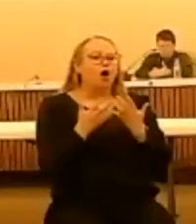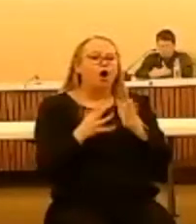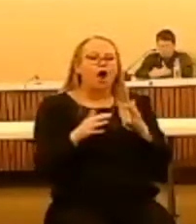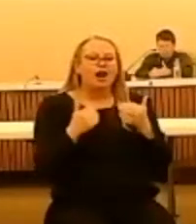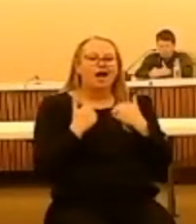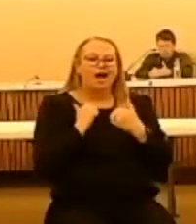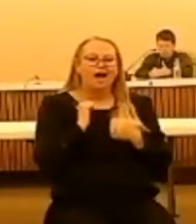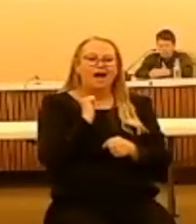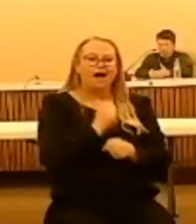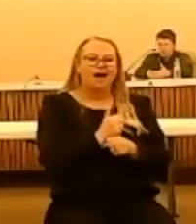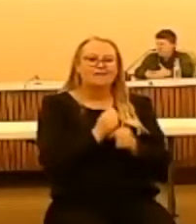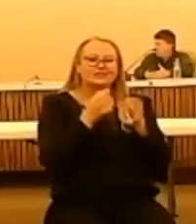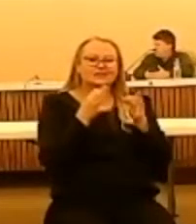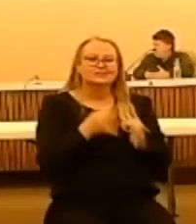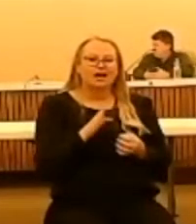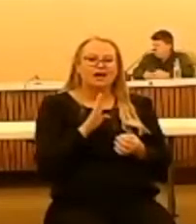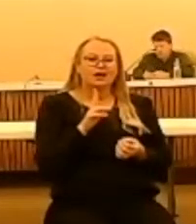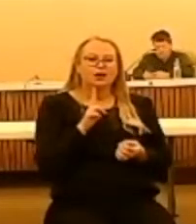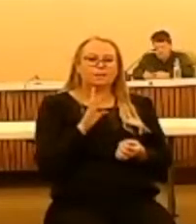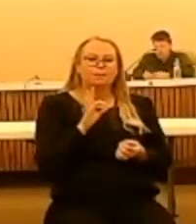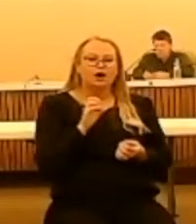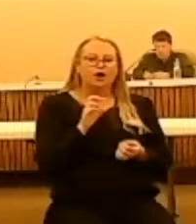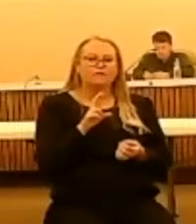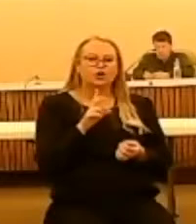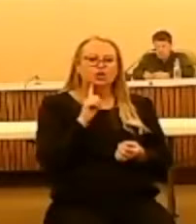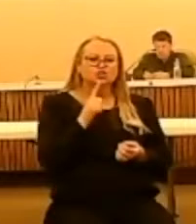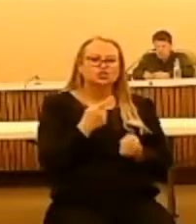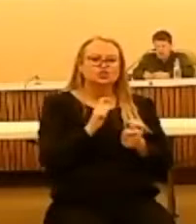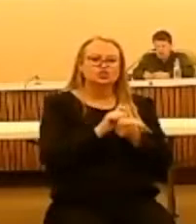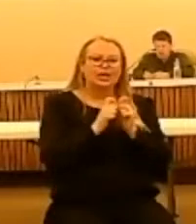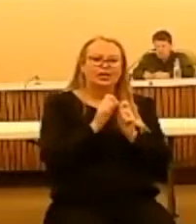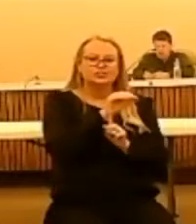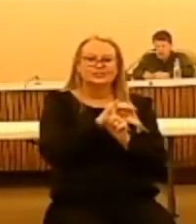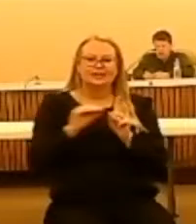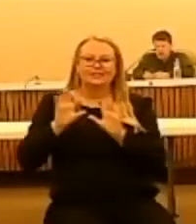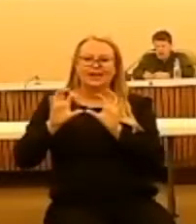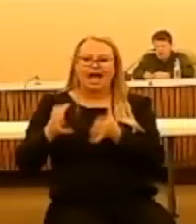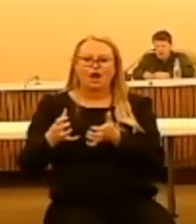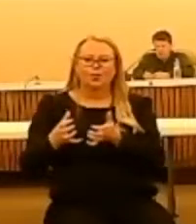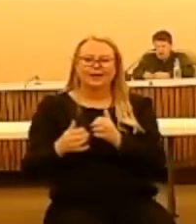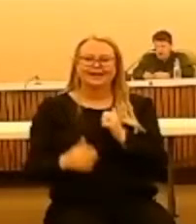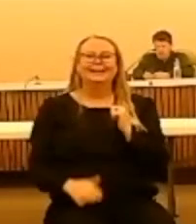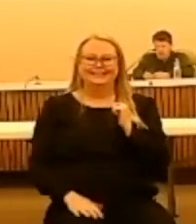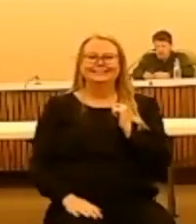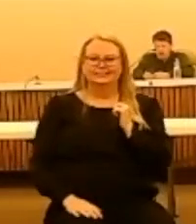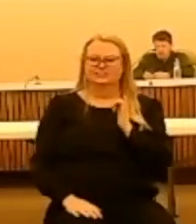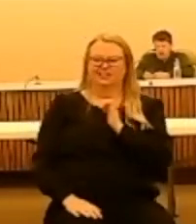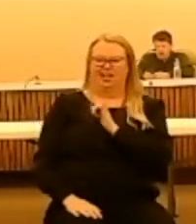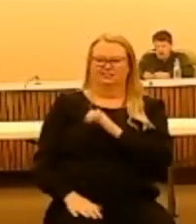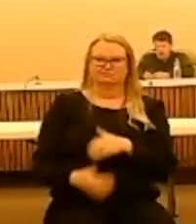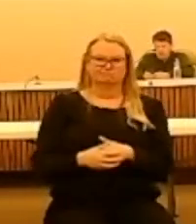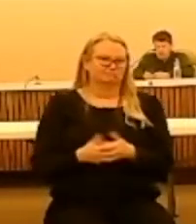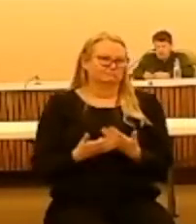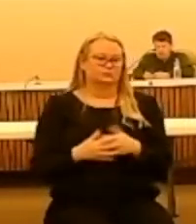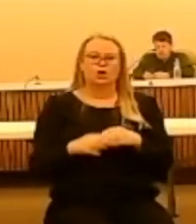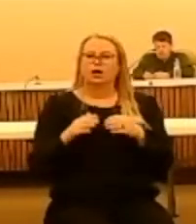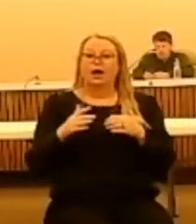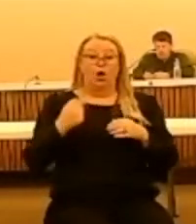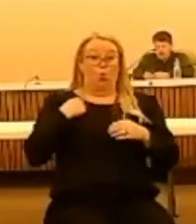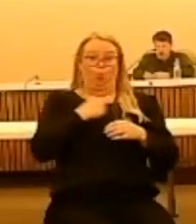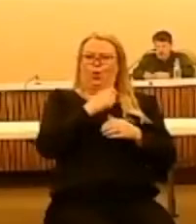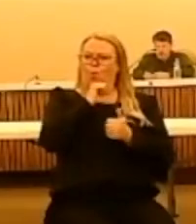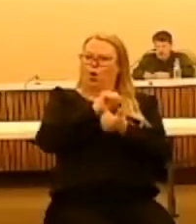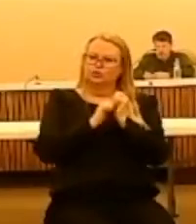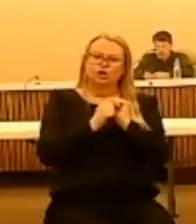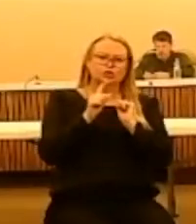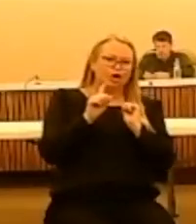that's already no, in place. We're just changing the designation. right. So today, we're not changing any numbers.